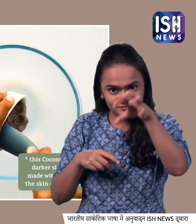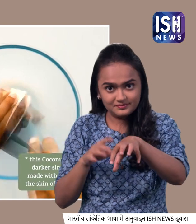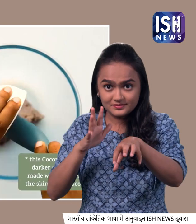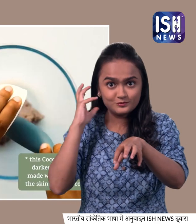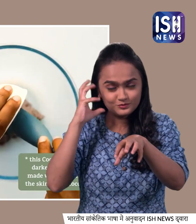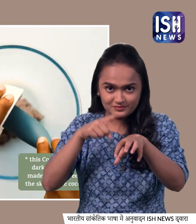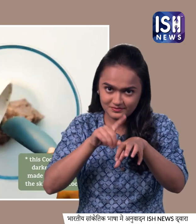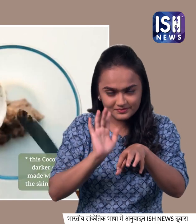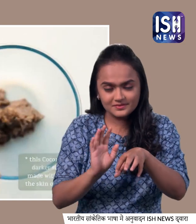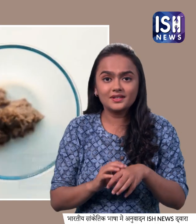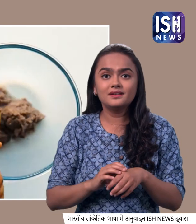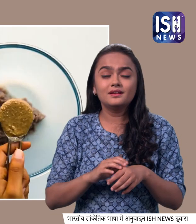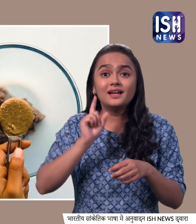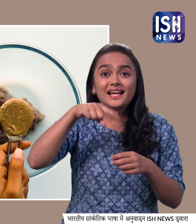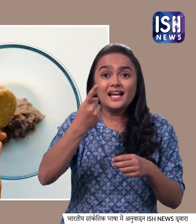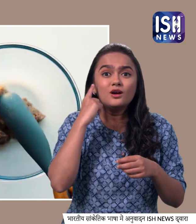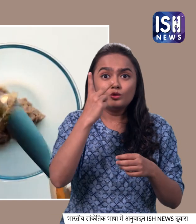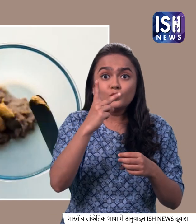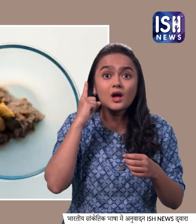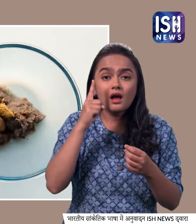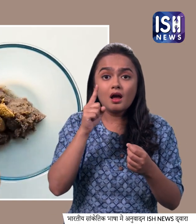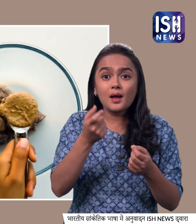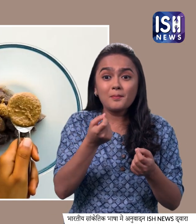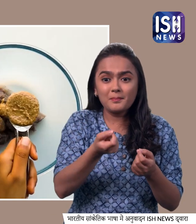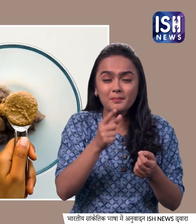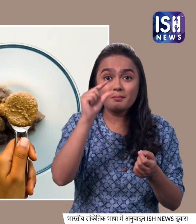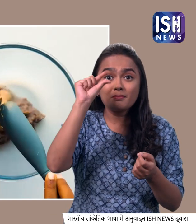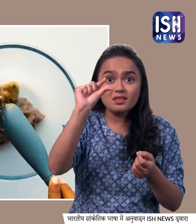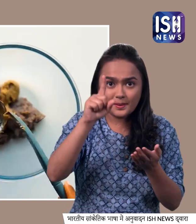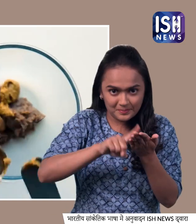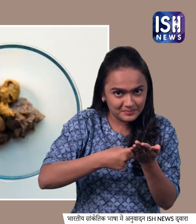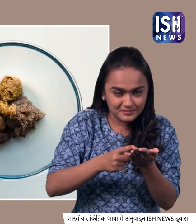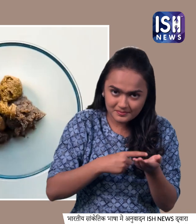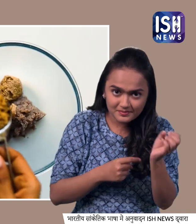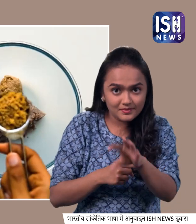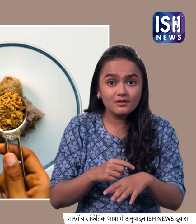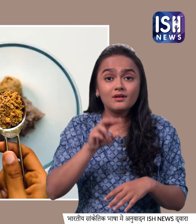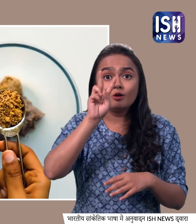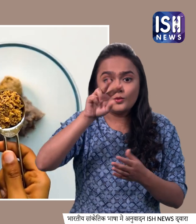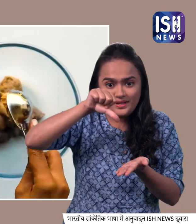Add 2 tbsp almond butter, 2 tbsp gold,